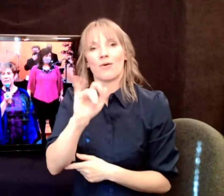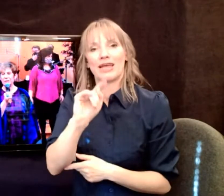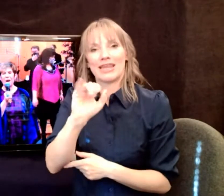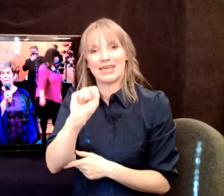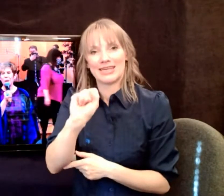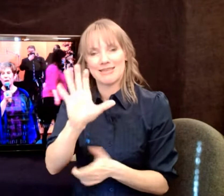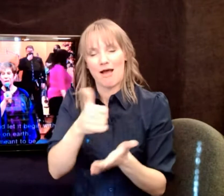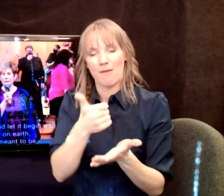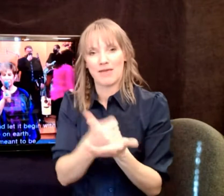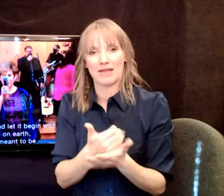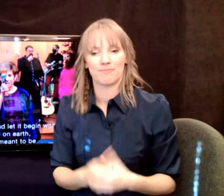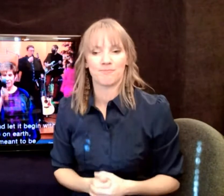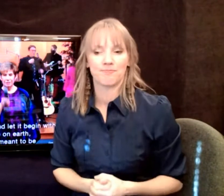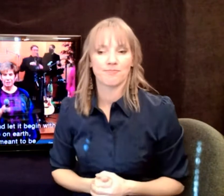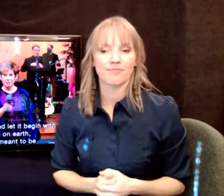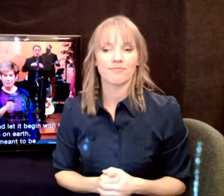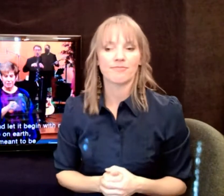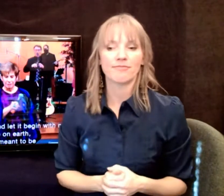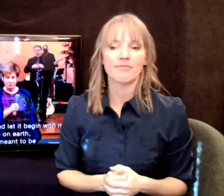is. Amen.